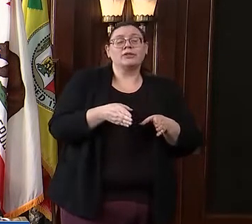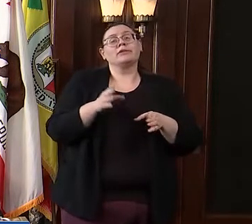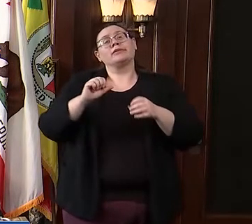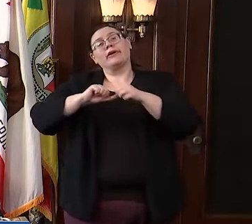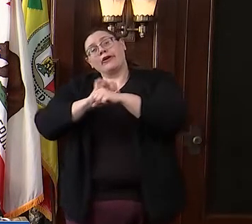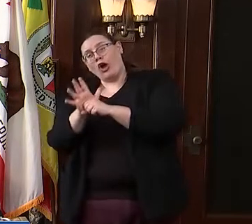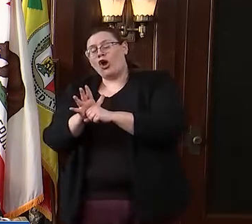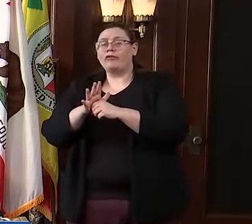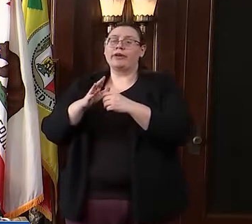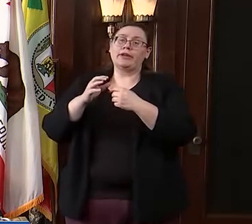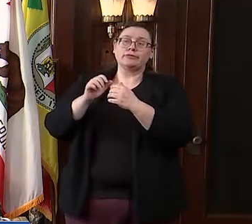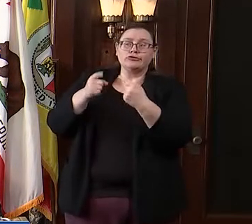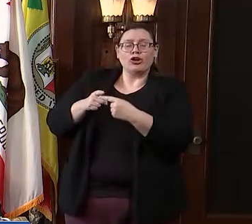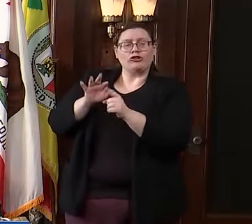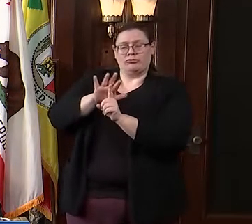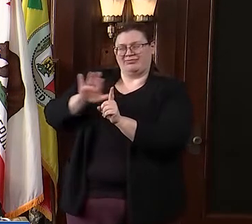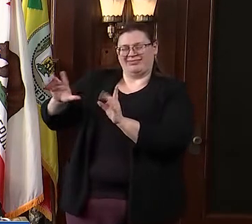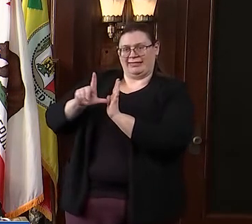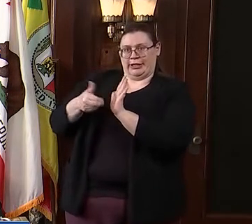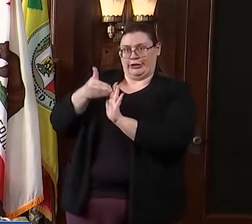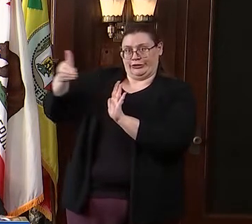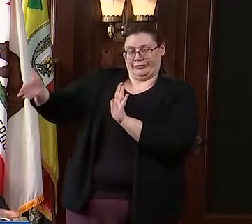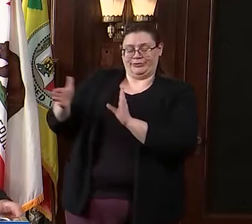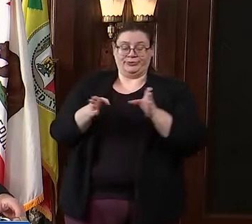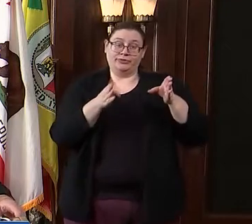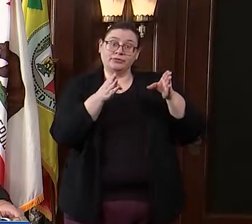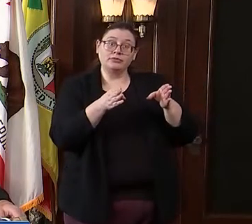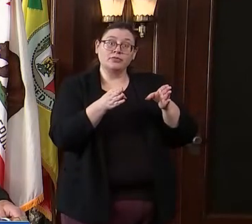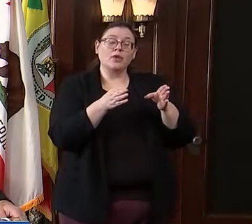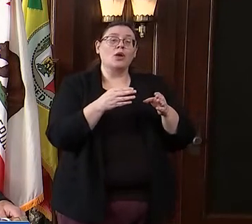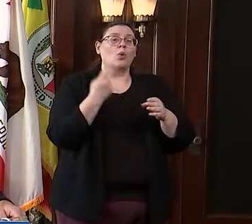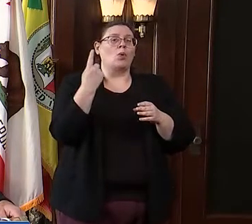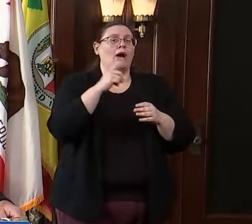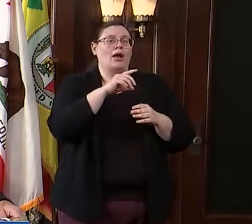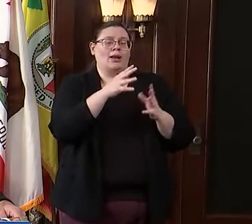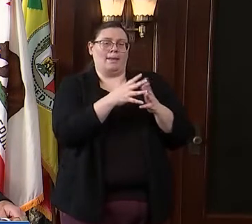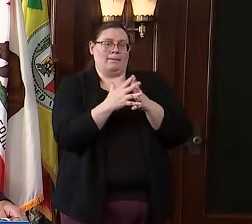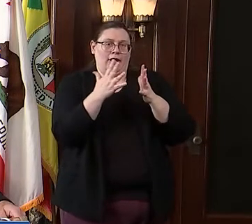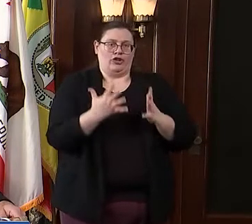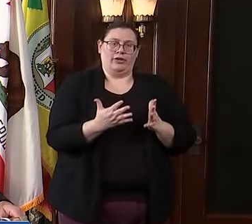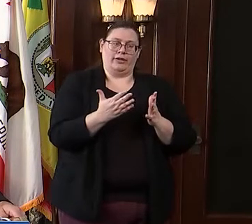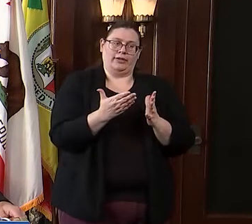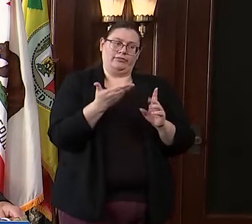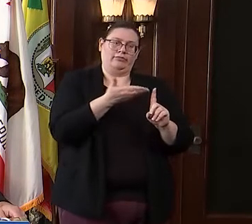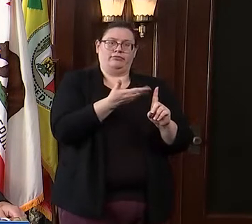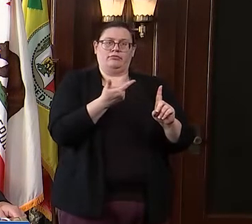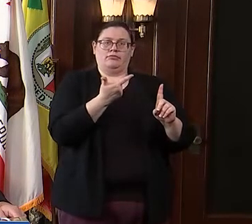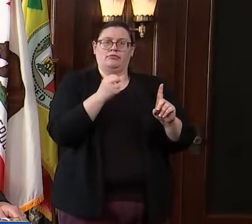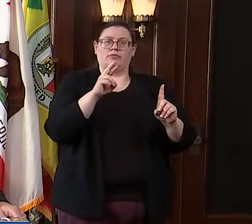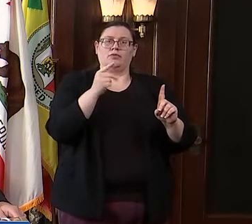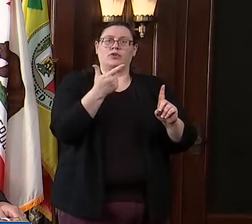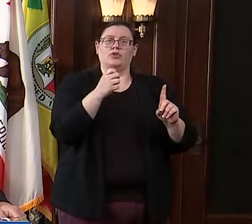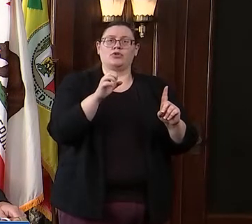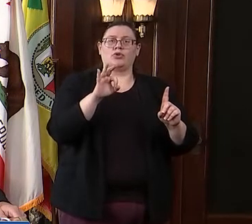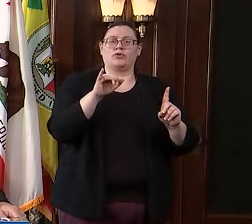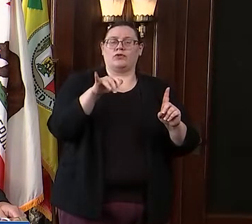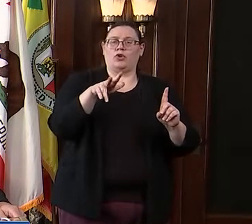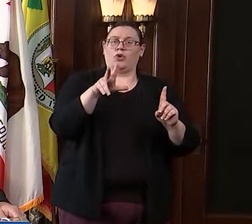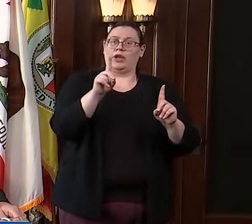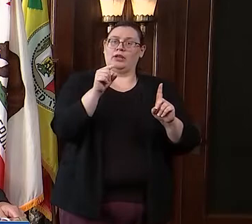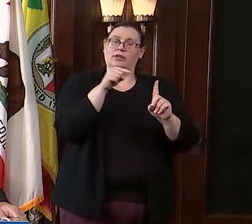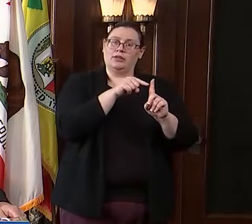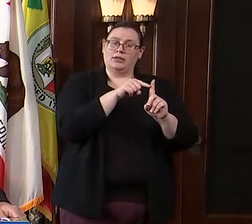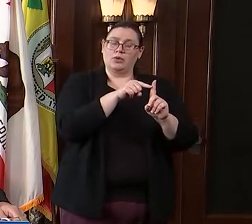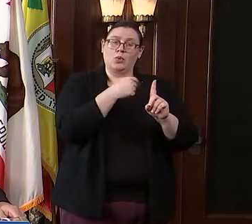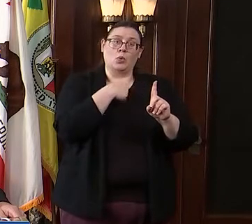COVID-19 crisis. Because we saw a fellow American, George Floyd, killed